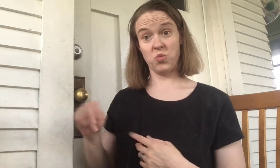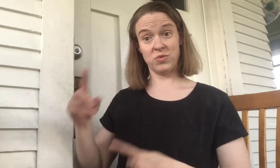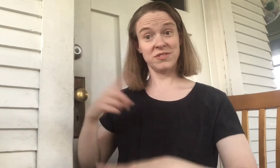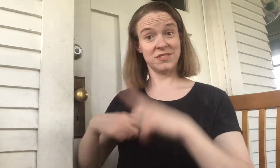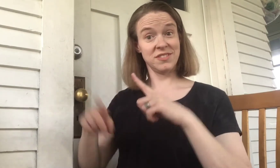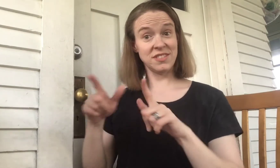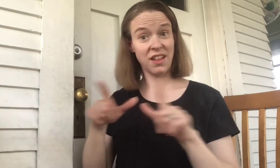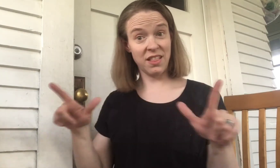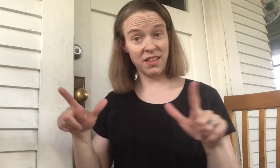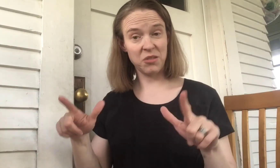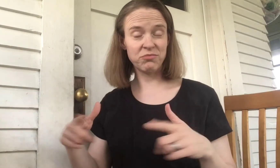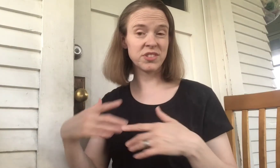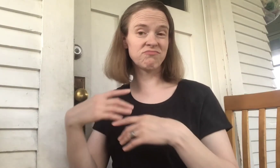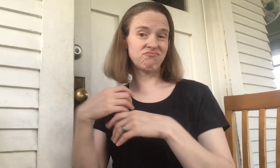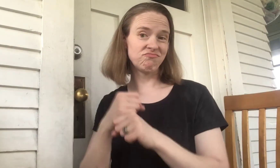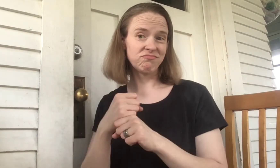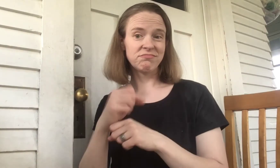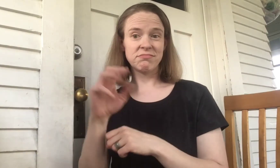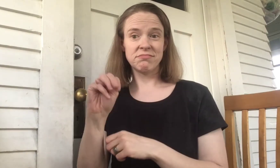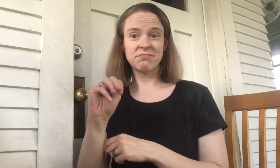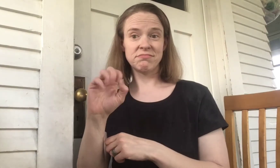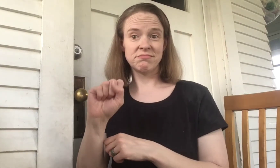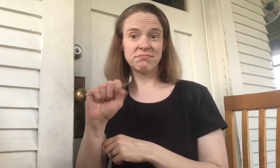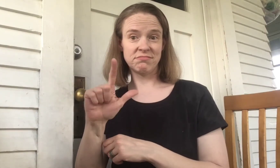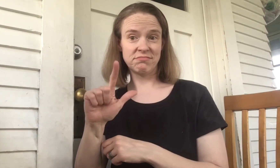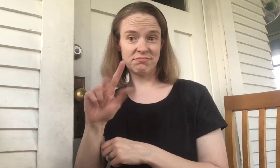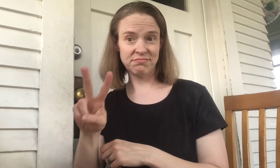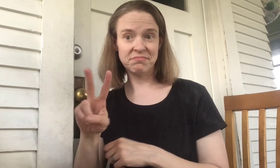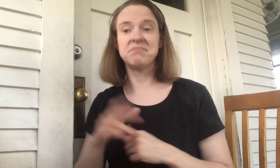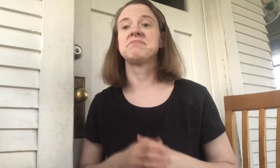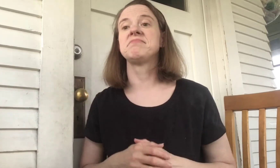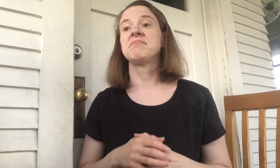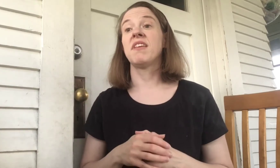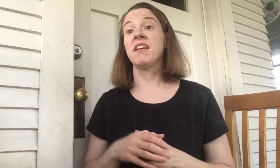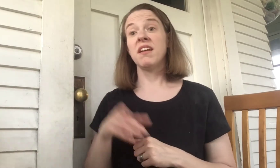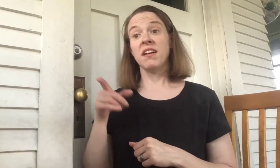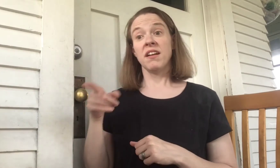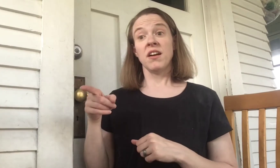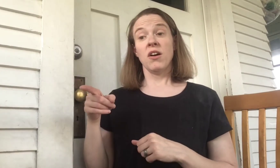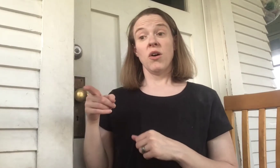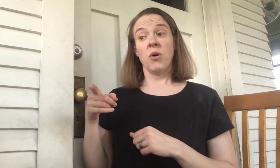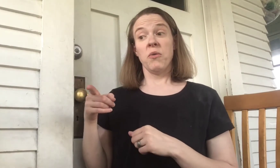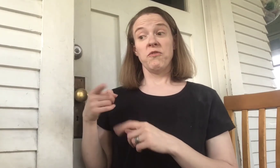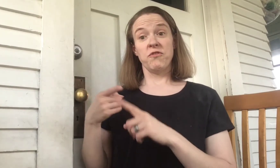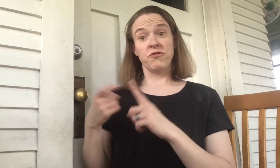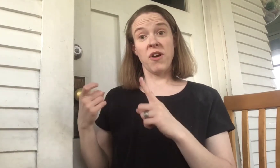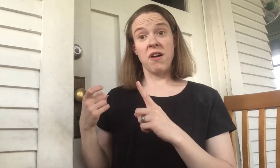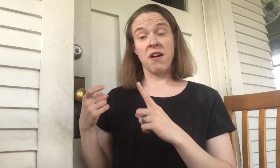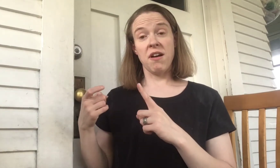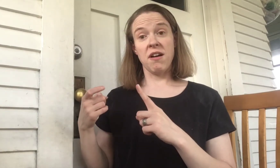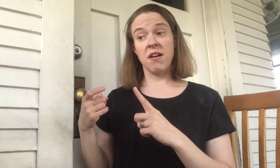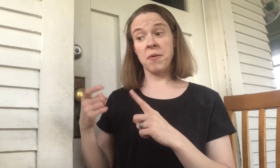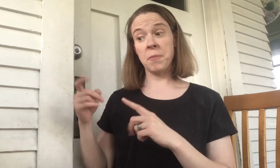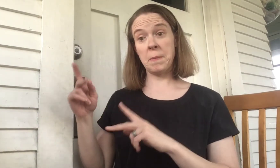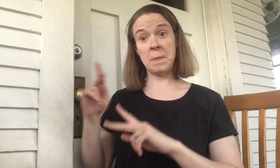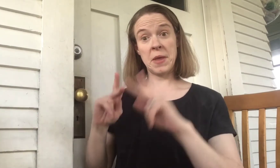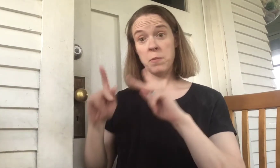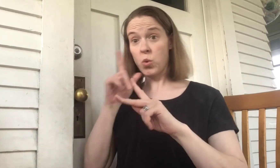their own sign language. That's abbreviated MSLV, Martha's Vineyard Sign Language.